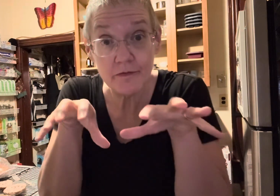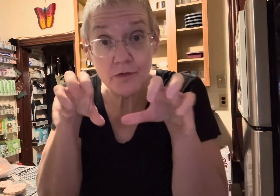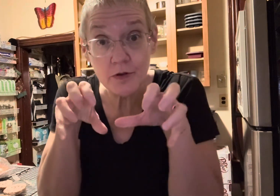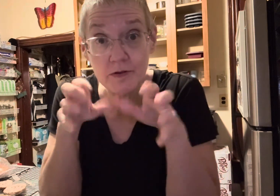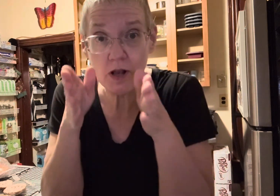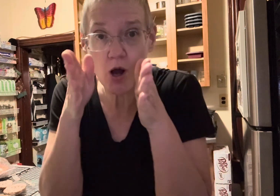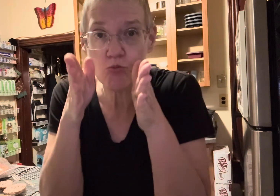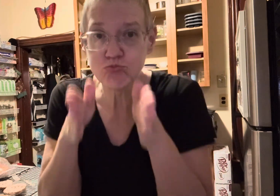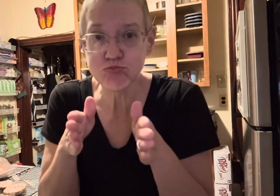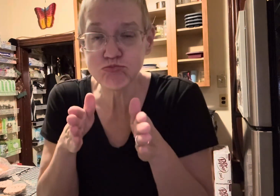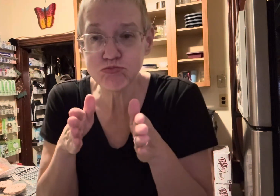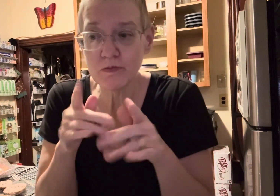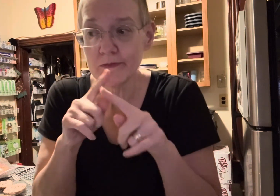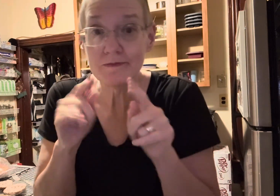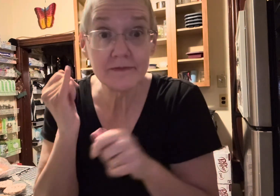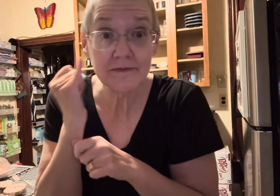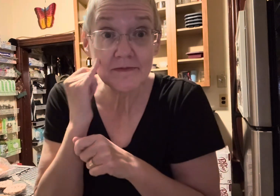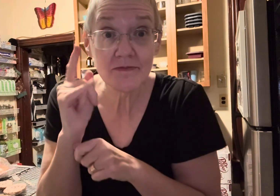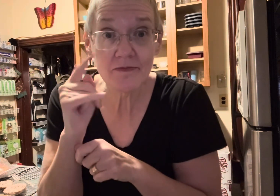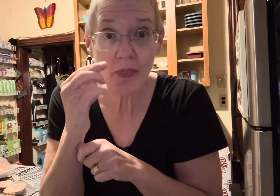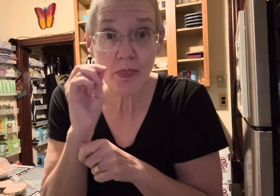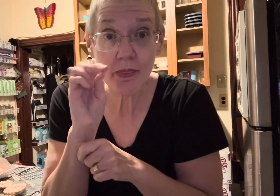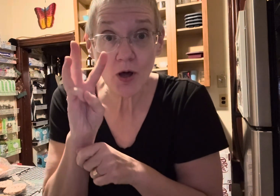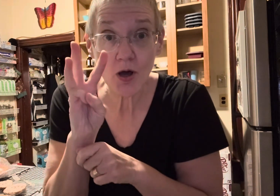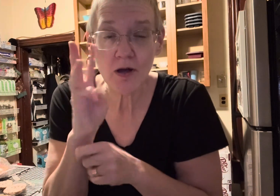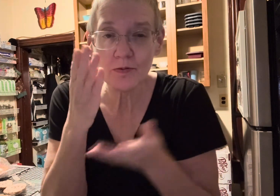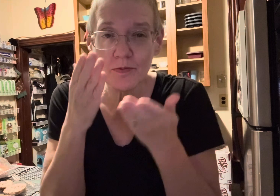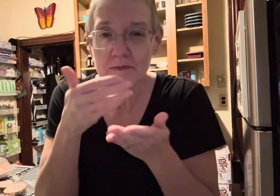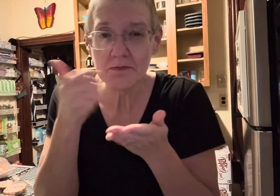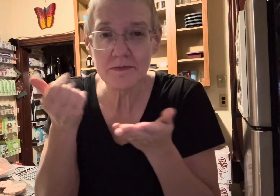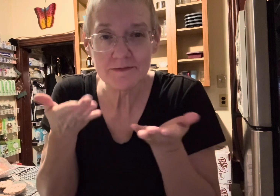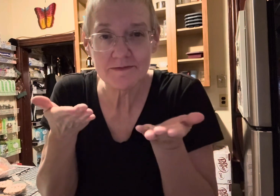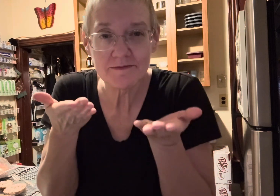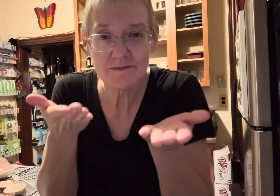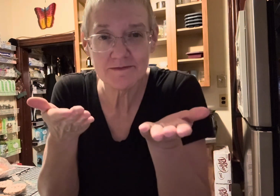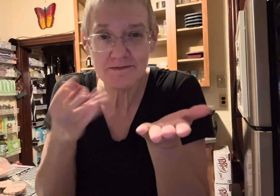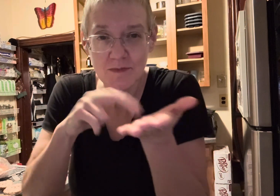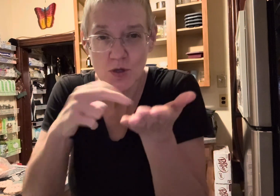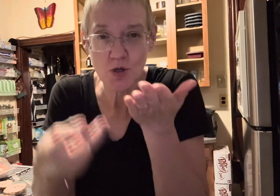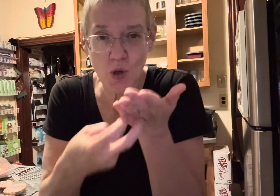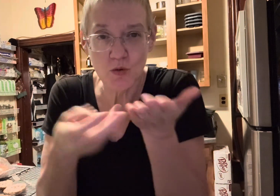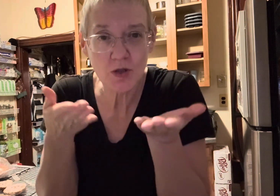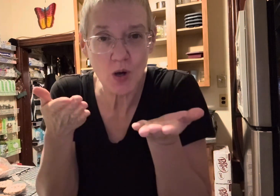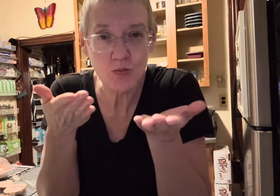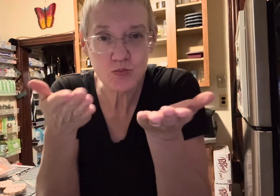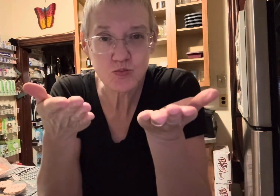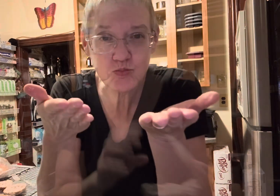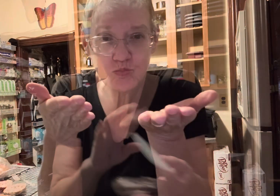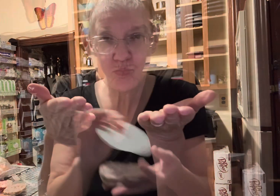From frozen, you can just pop those in the toaster, but if it's already thawed, I think it's best to toast them flat.